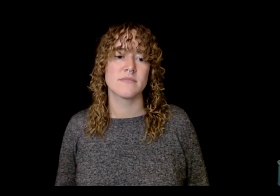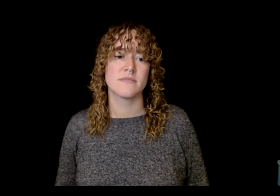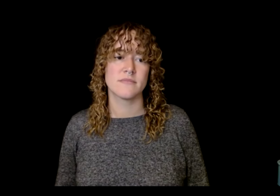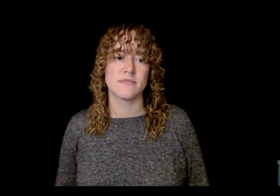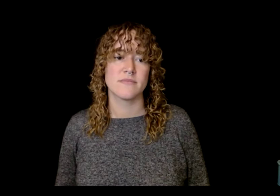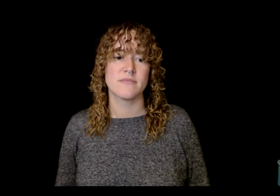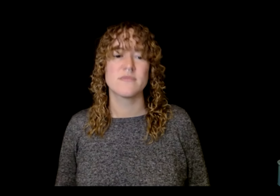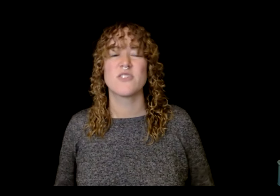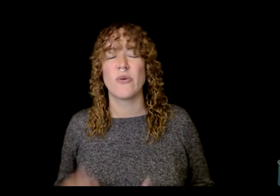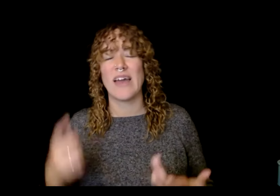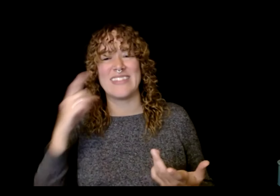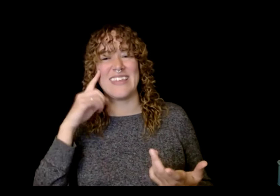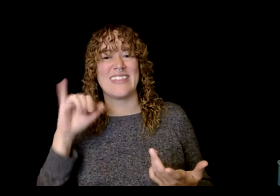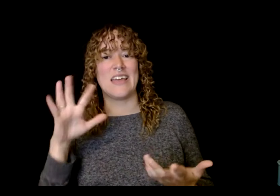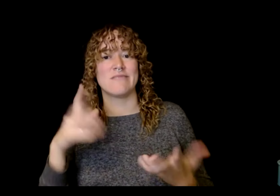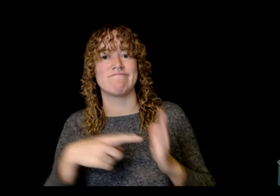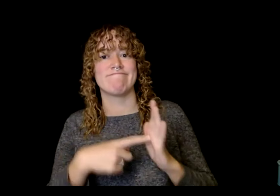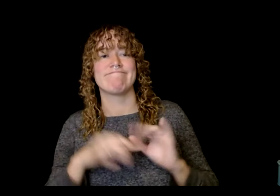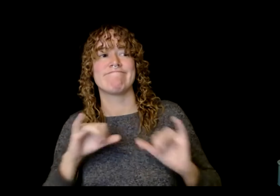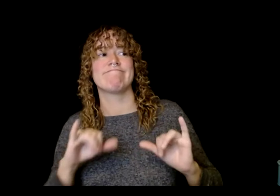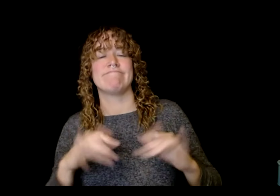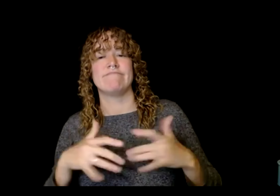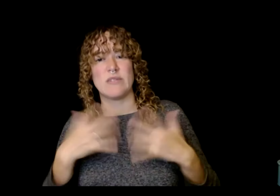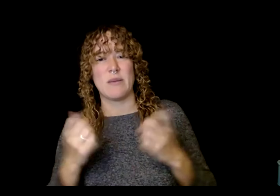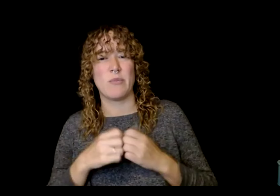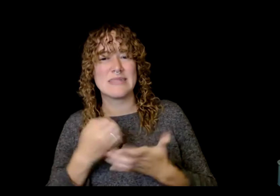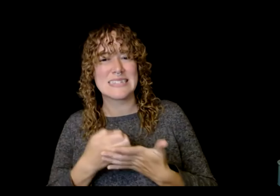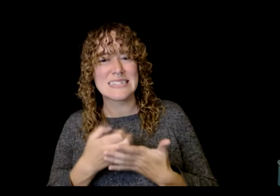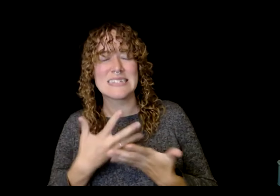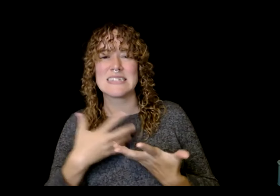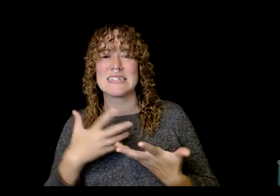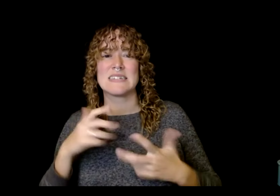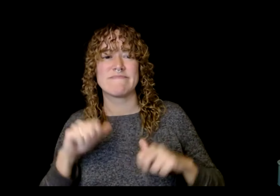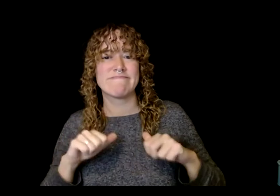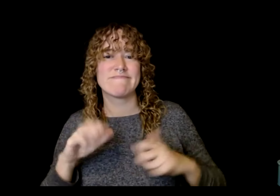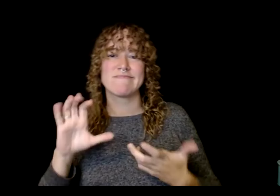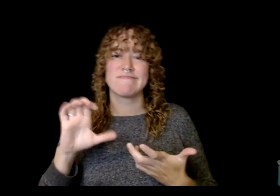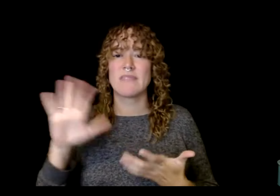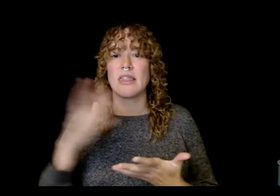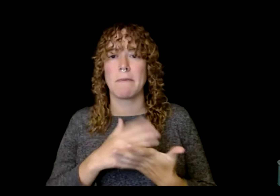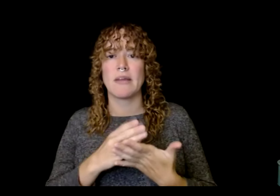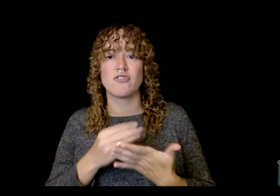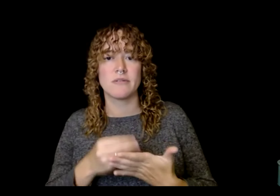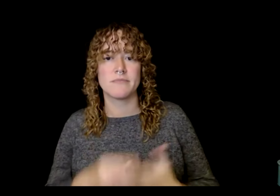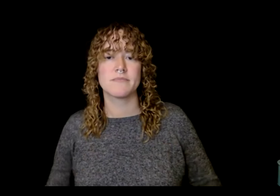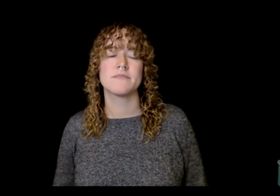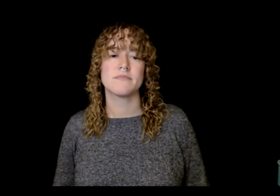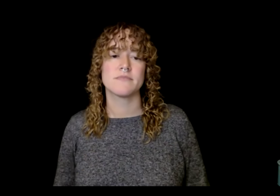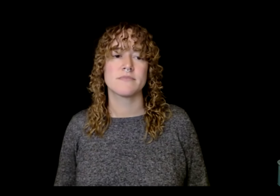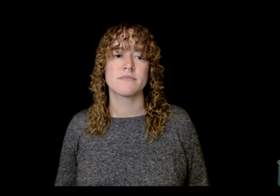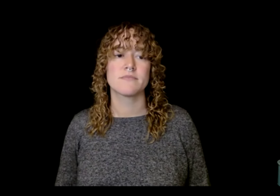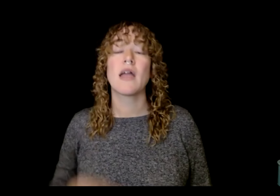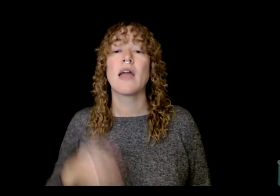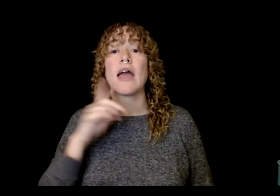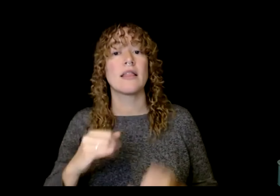you an indication, I think, of where we are in terms of the legislative budget. And finally, one bill that I